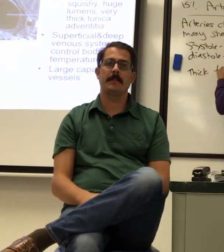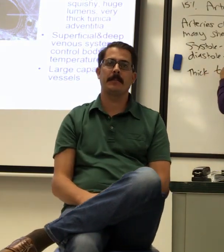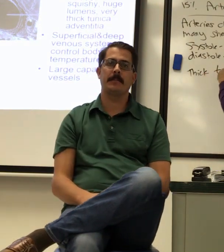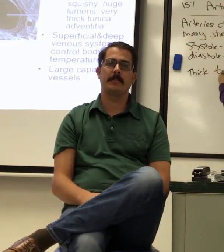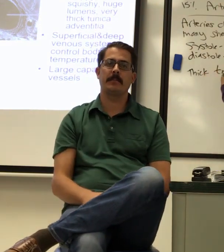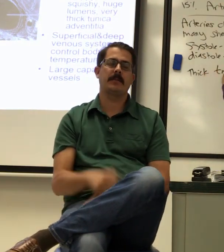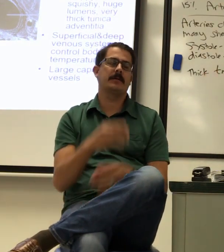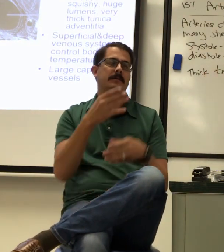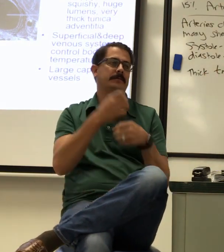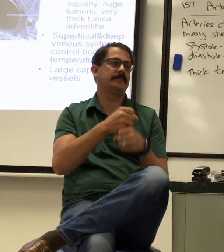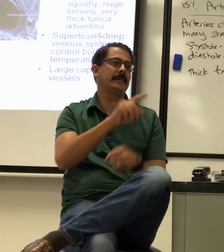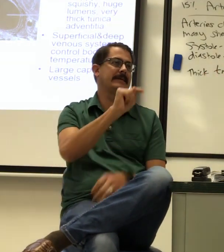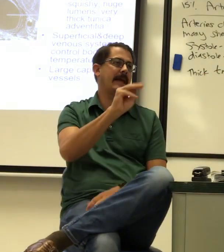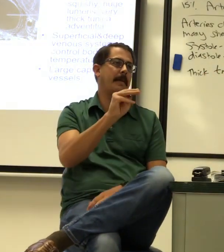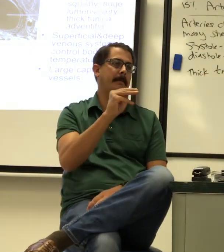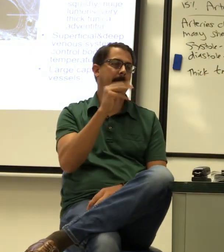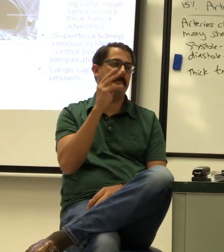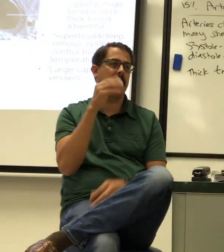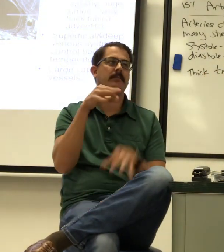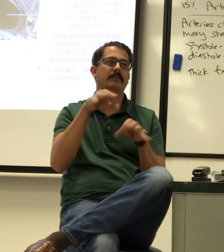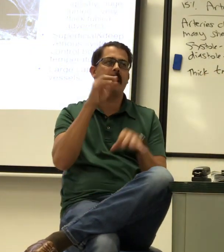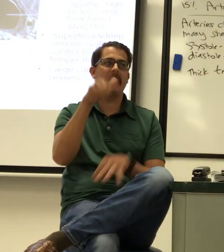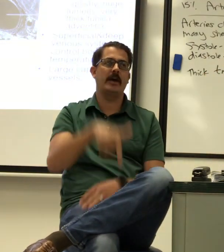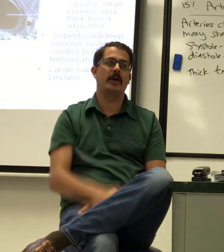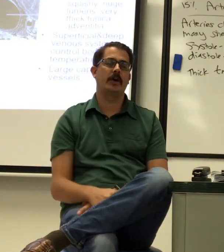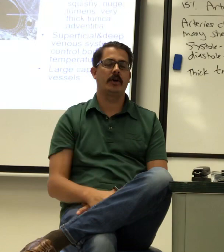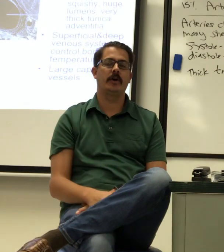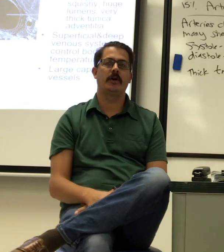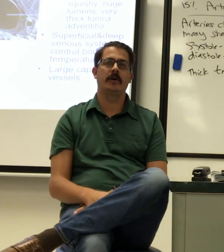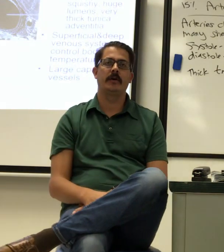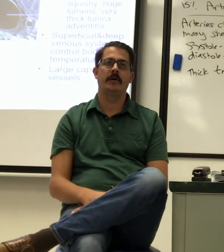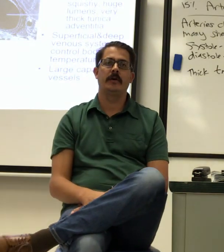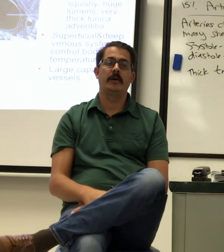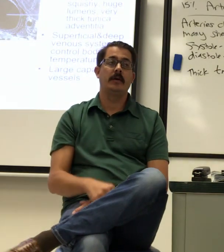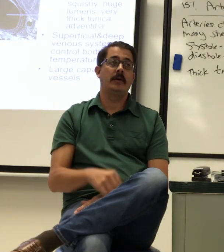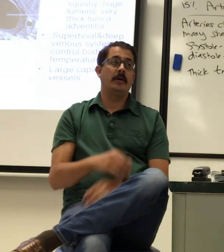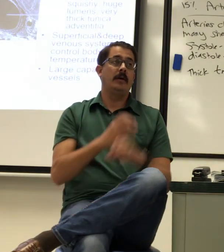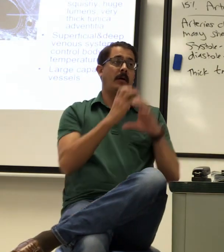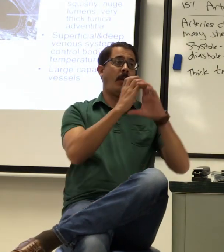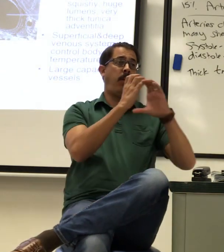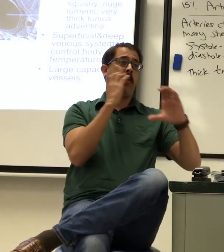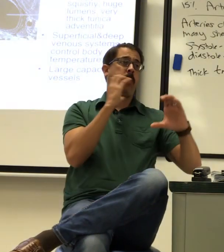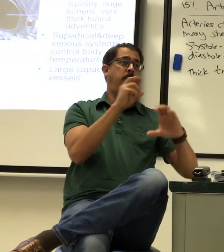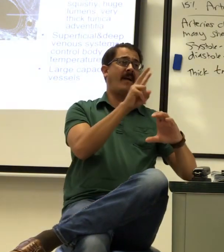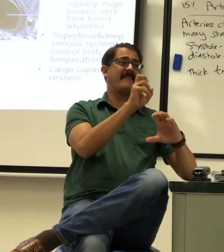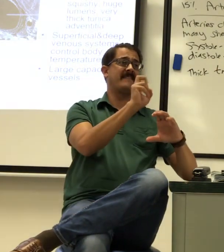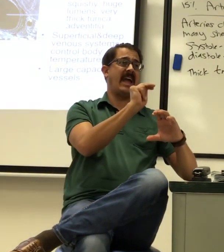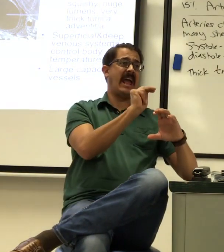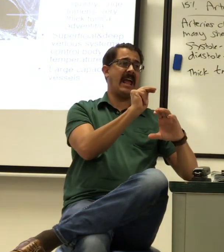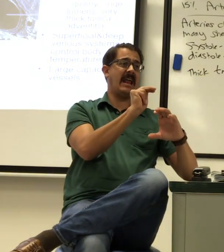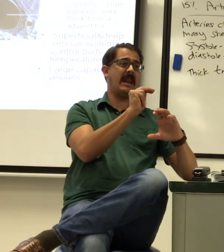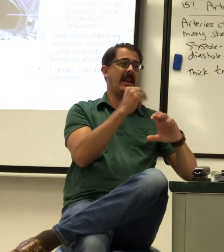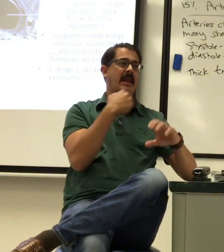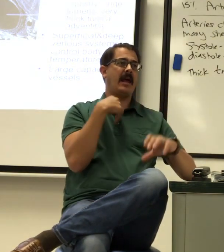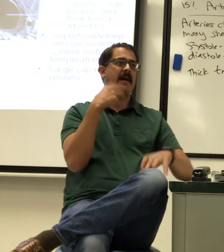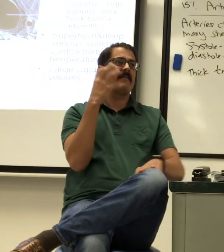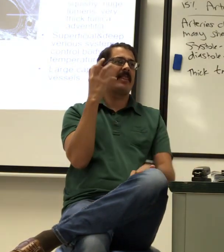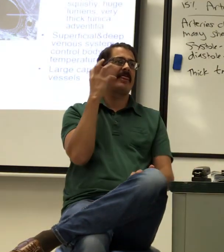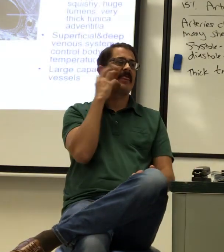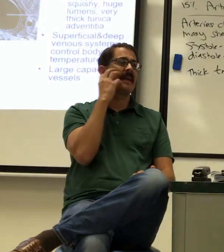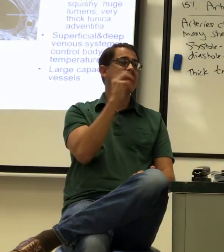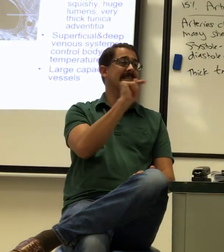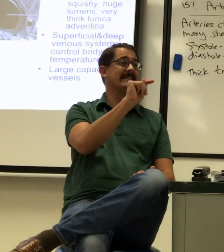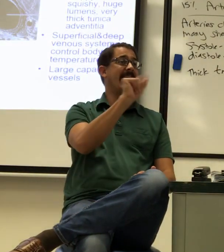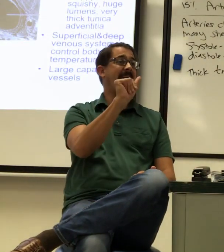I'll just put TM, which stands for tunica media. I'm going to define the tunics later. For the veins, they have a thick